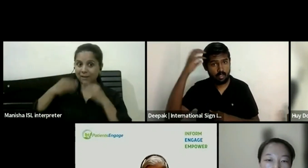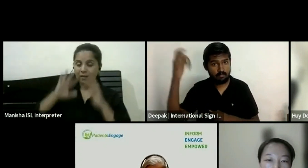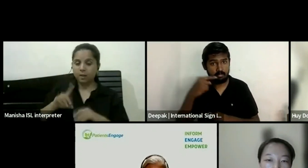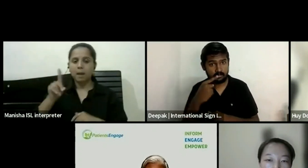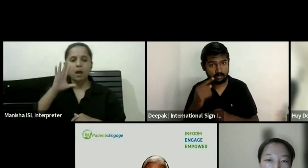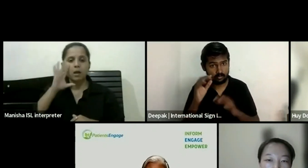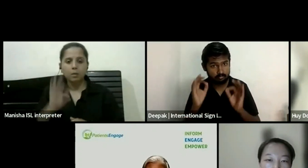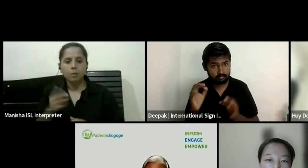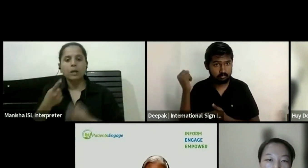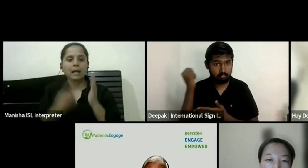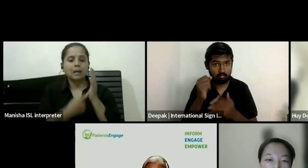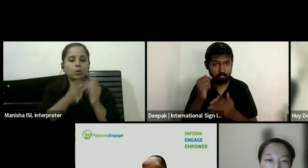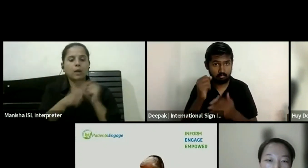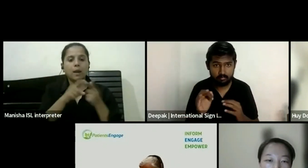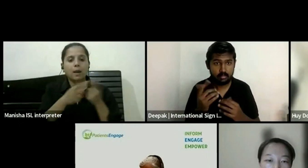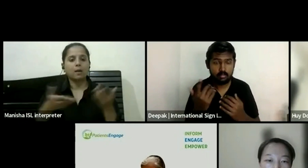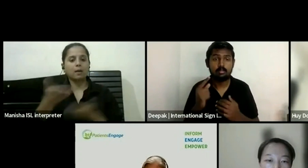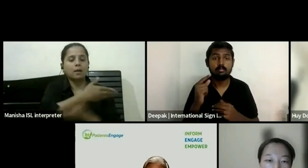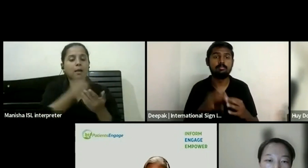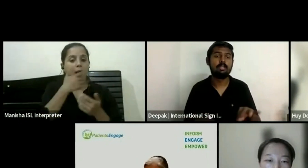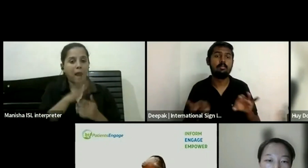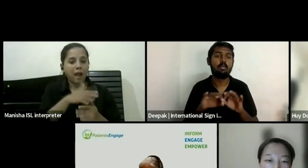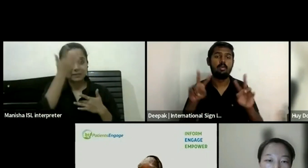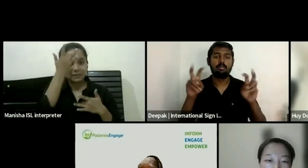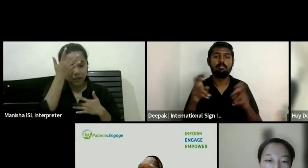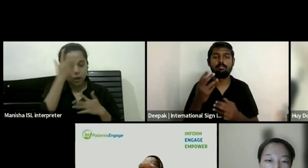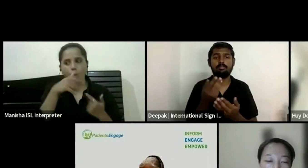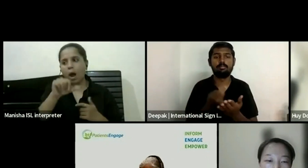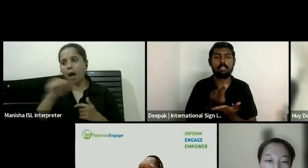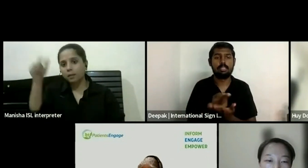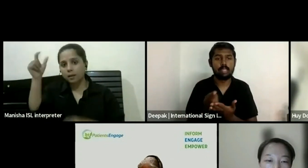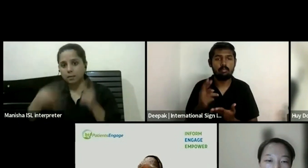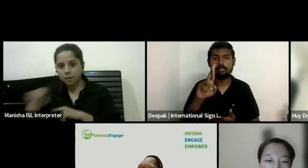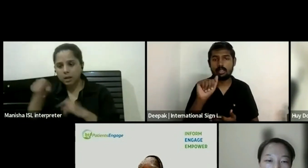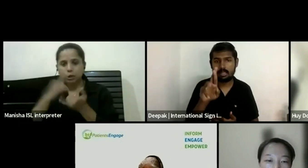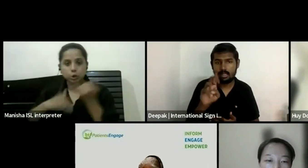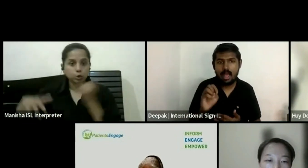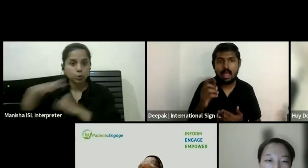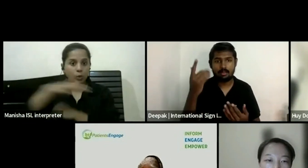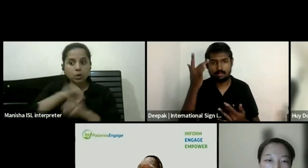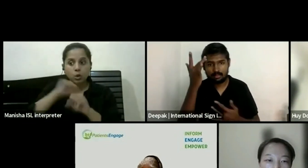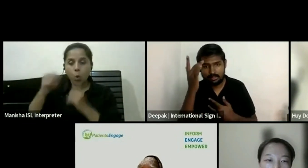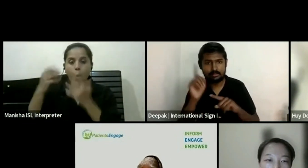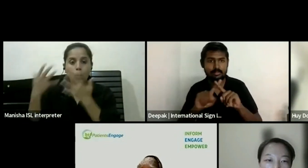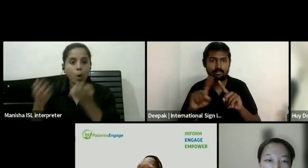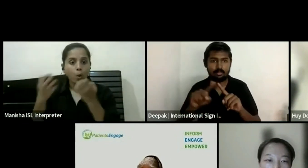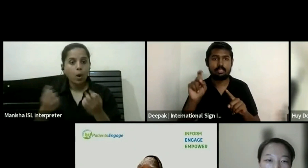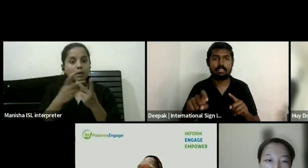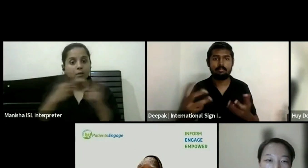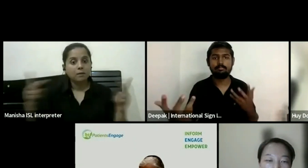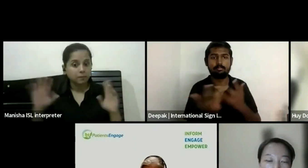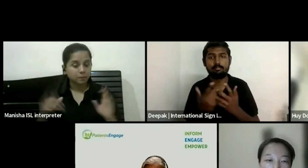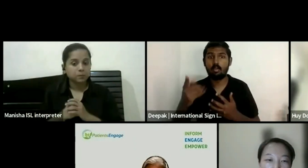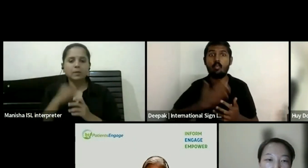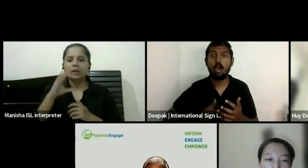rare disease, as indeed for other people with other situations, is civil